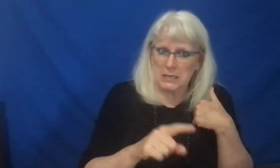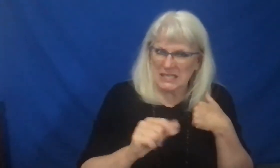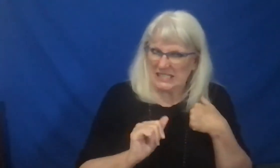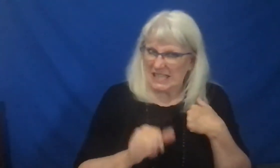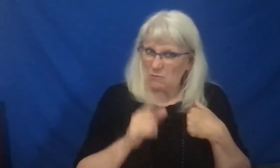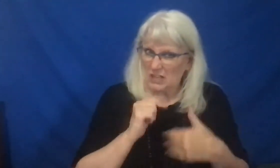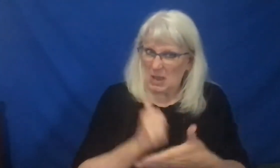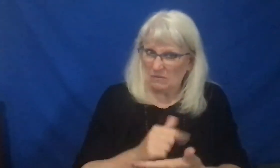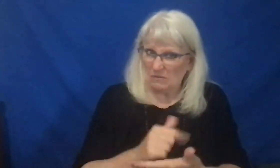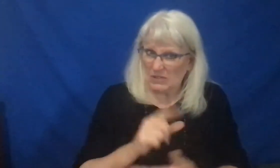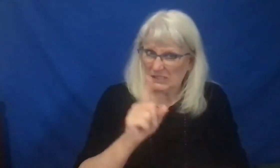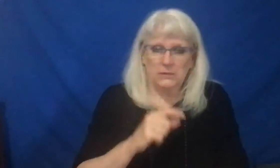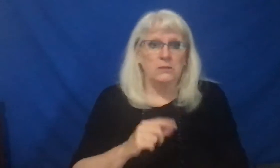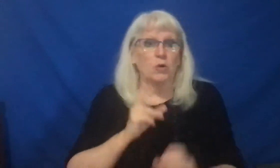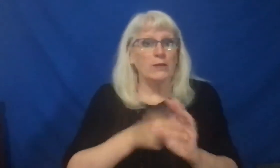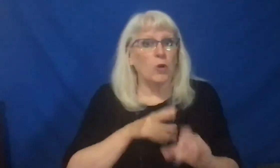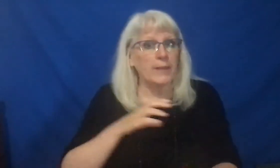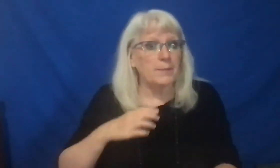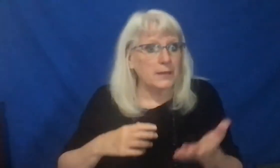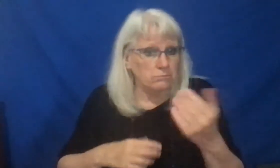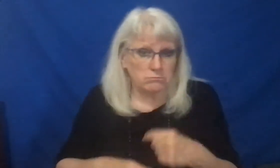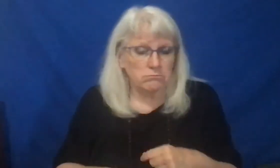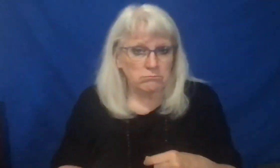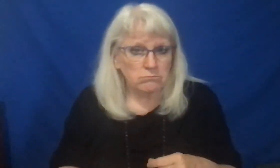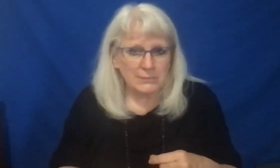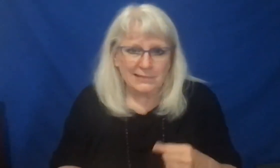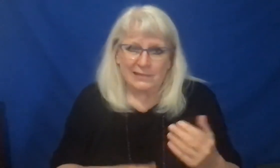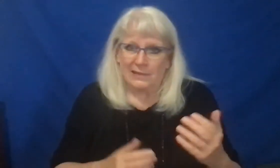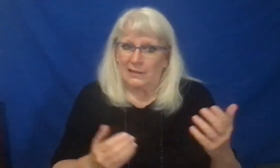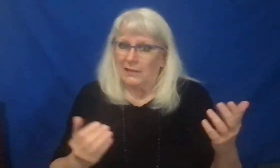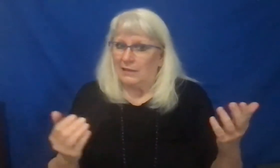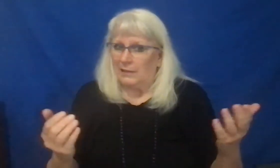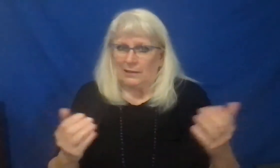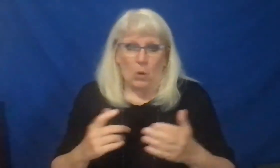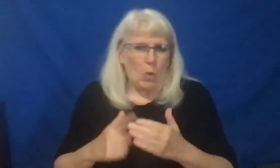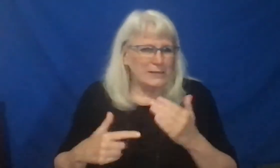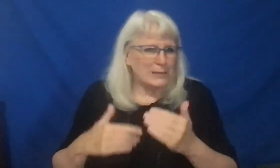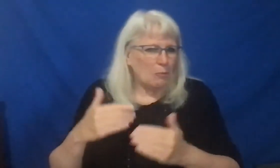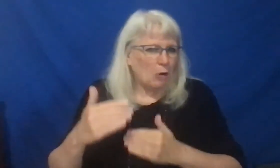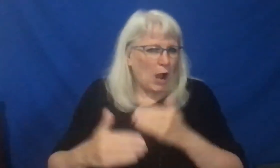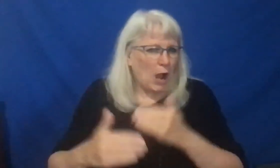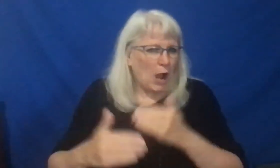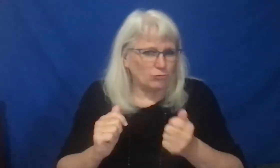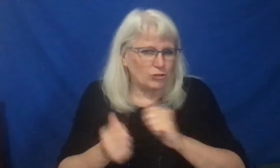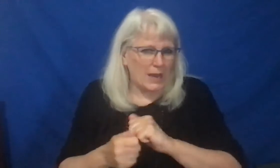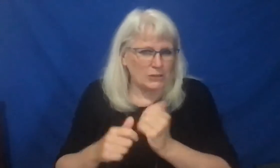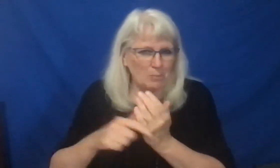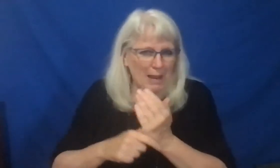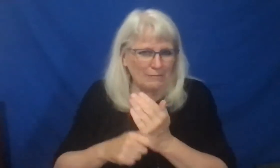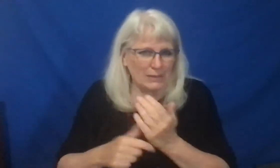joined the committee and said I really didn't even know what the process was to do any of this, but I had some ideas, and I didn't